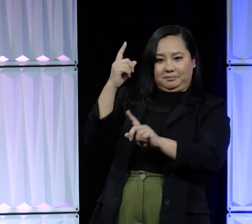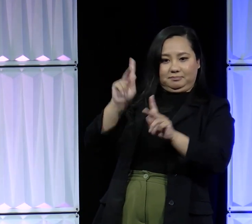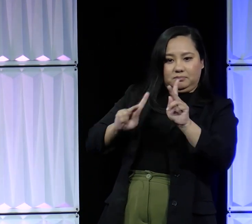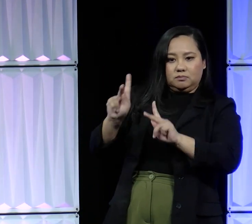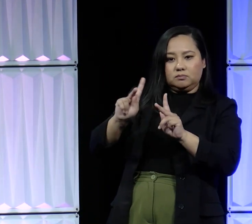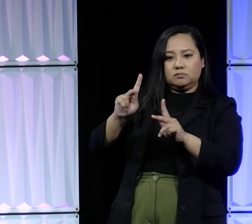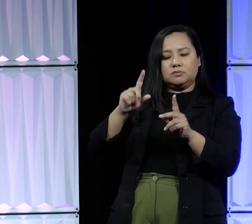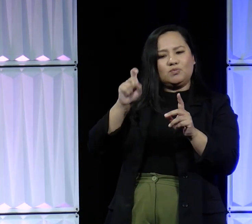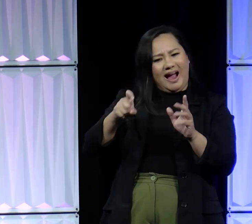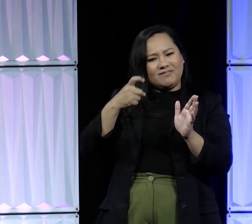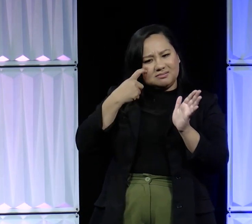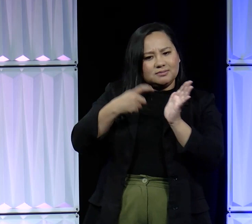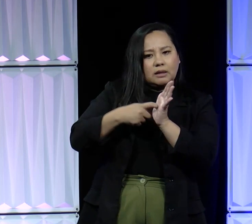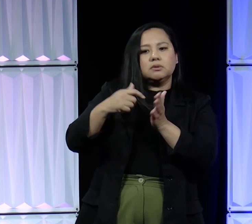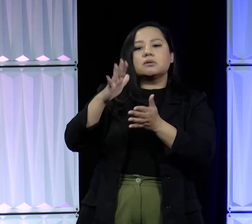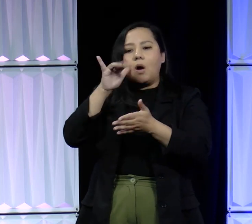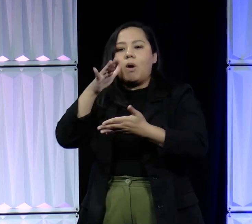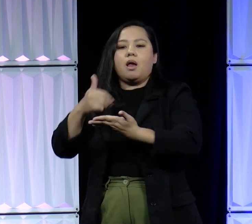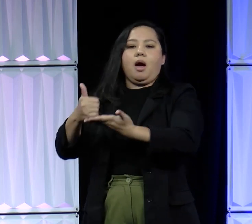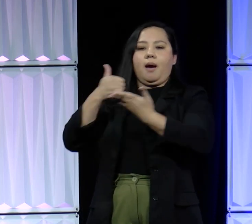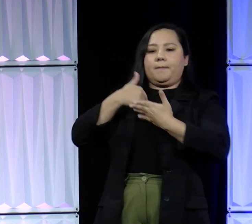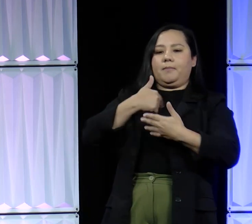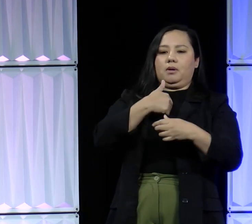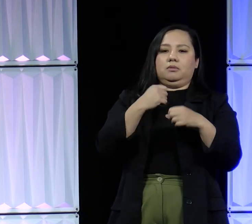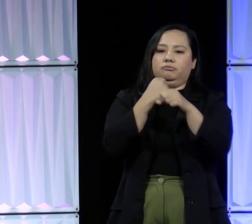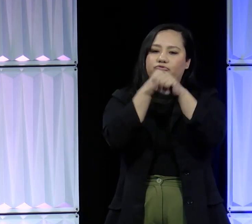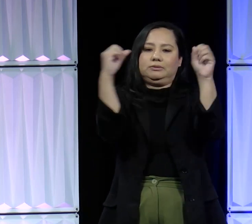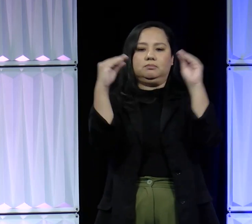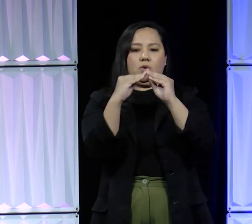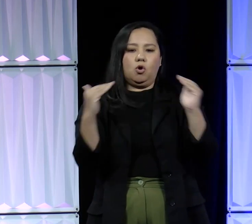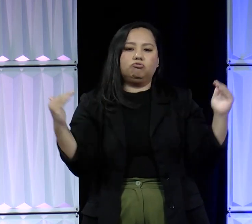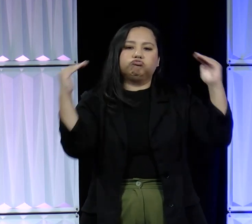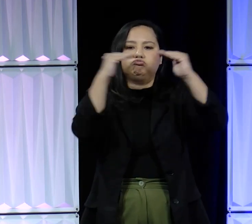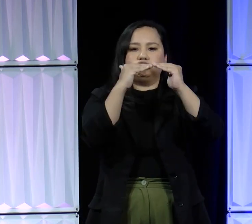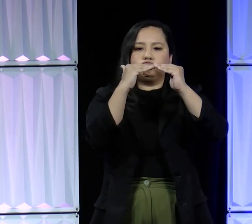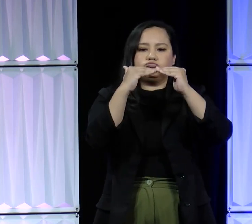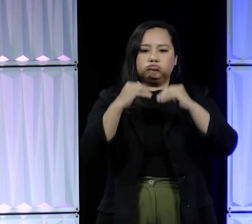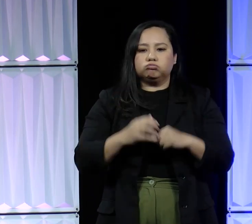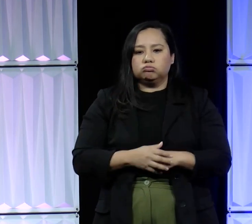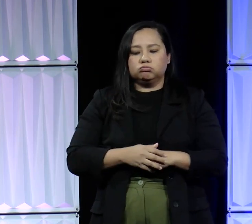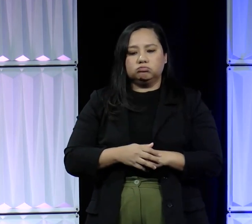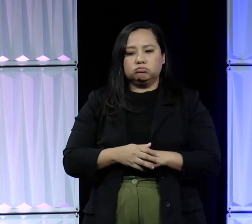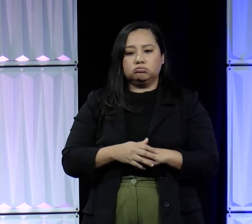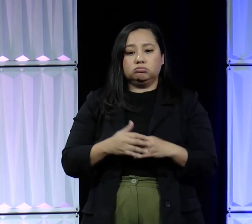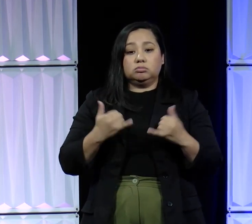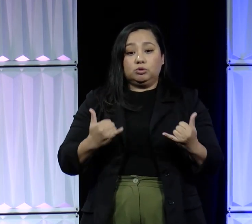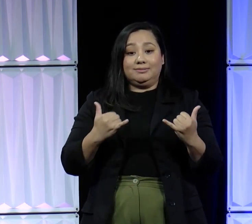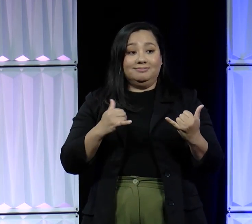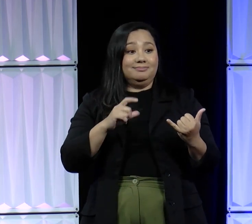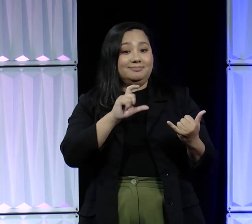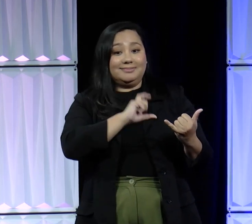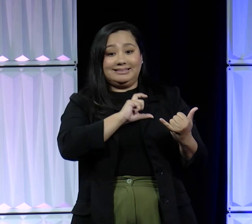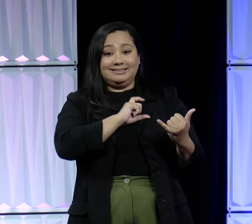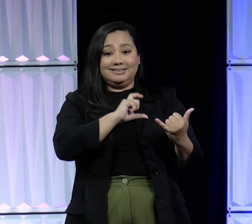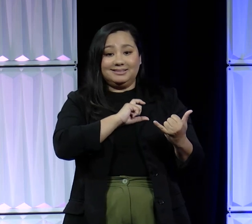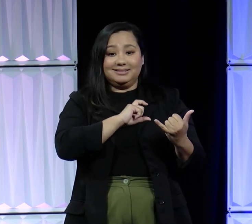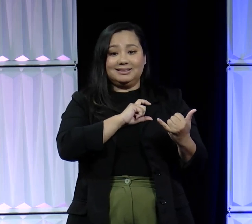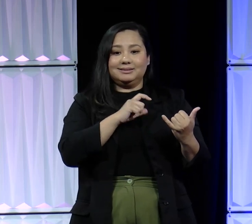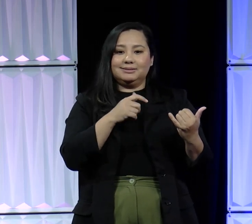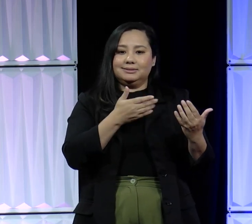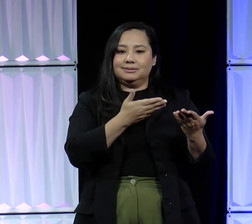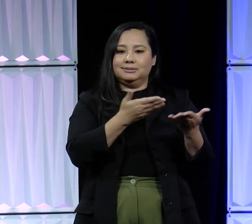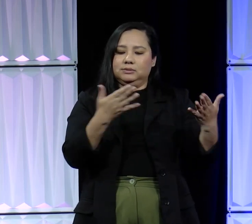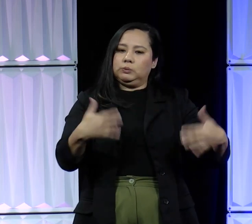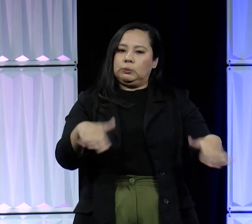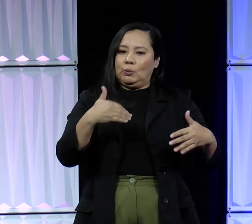society. Until we understand that our modern day system of policing, which includes criminal justice and child welfare, can be traced back to the